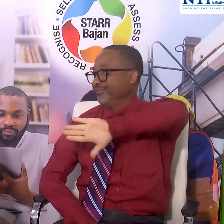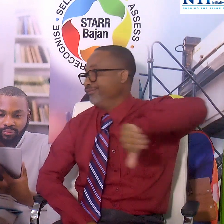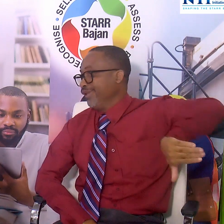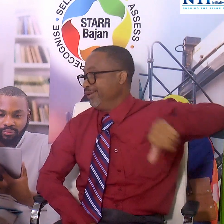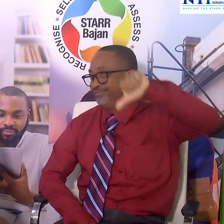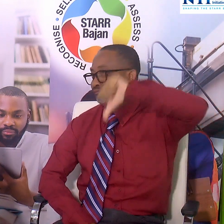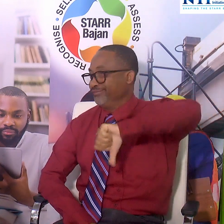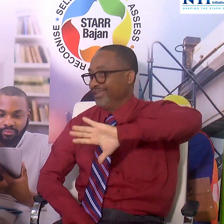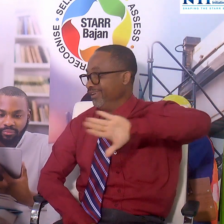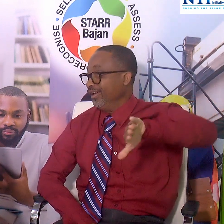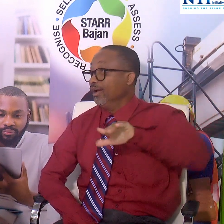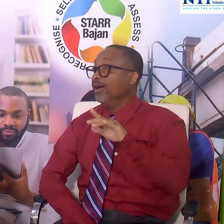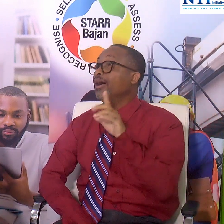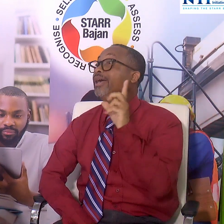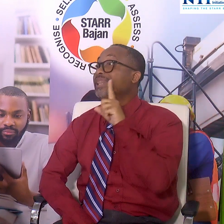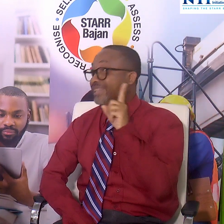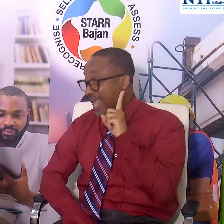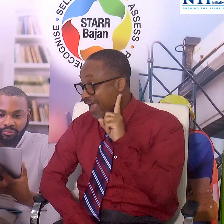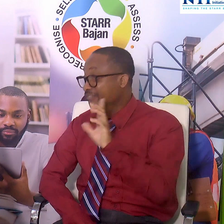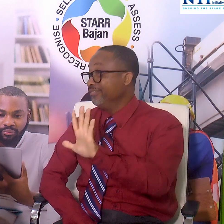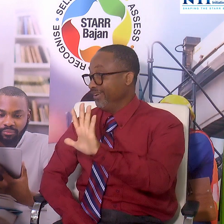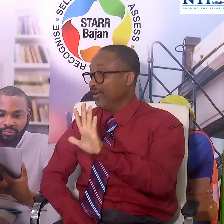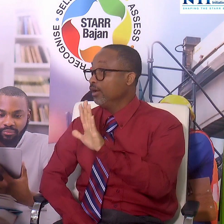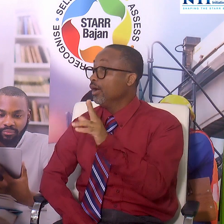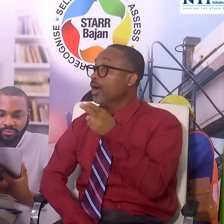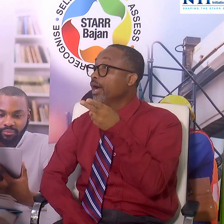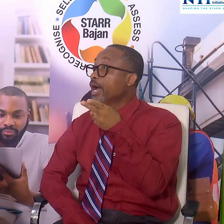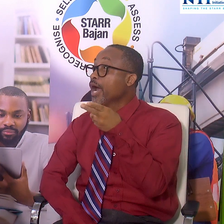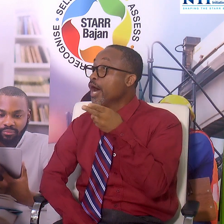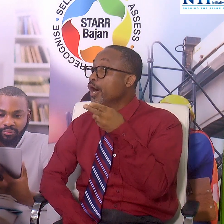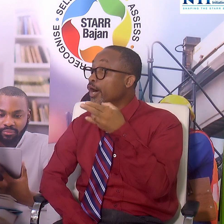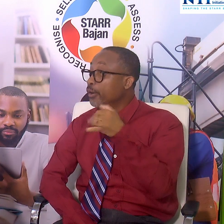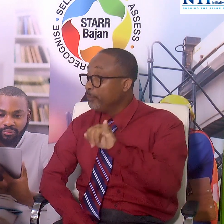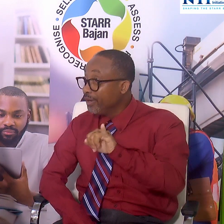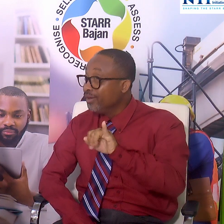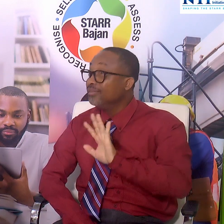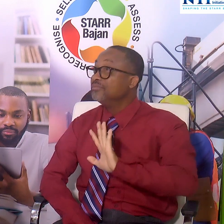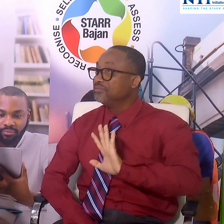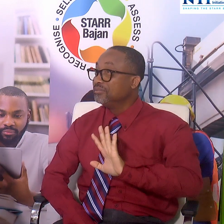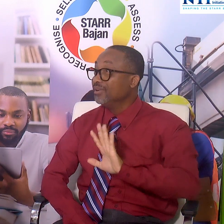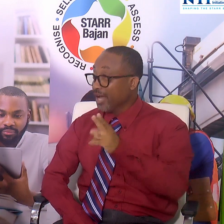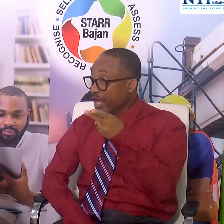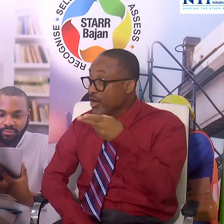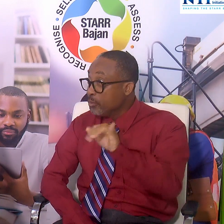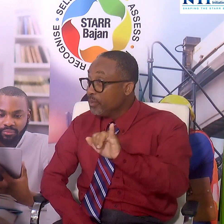We are not supposed to use deaf and dumb together. No, you're not. Just deaf.